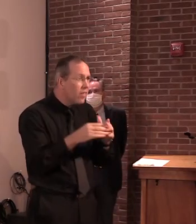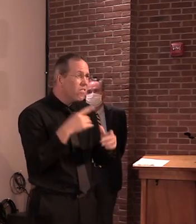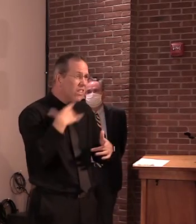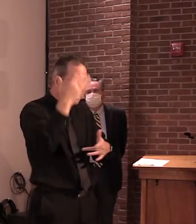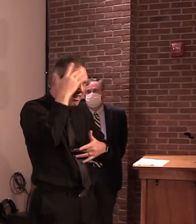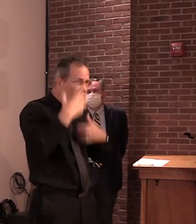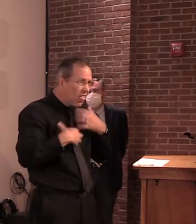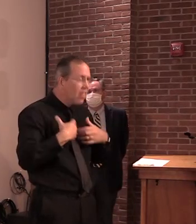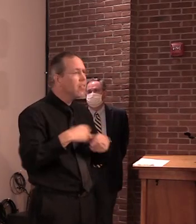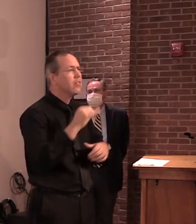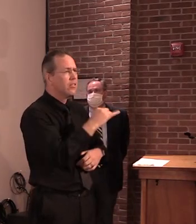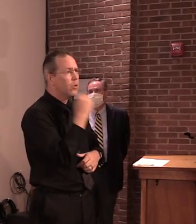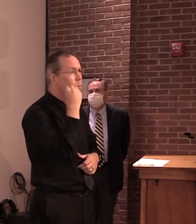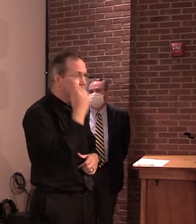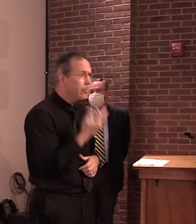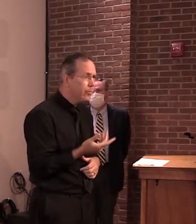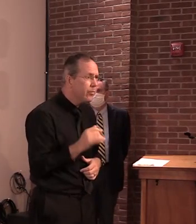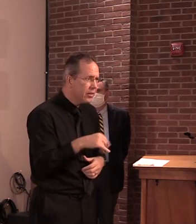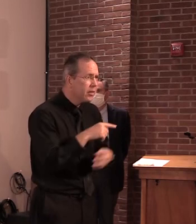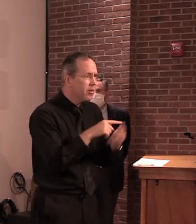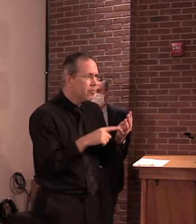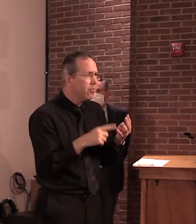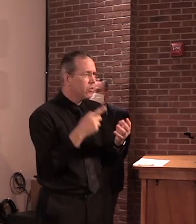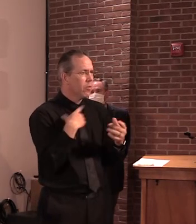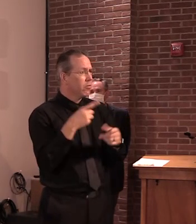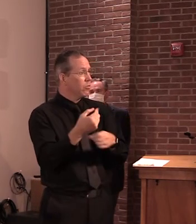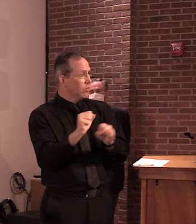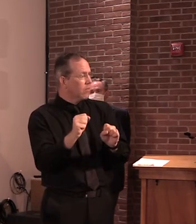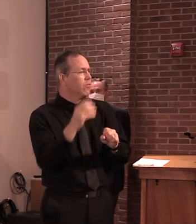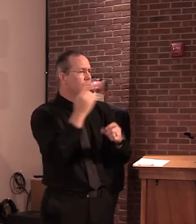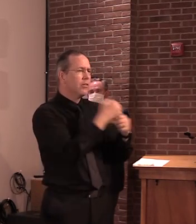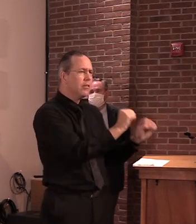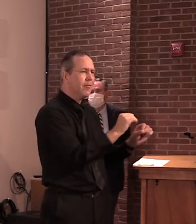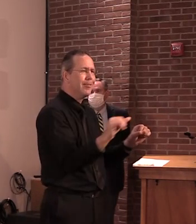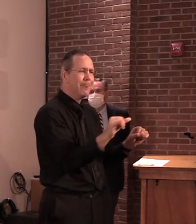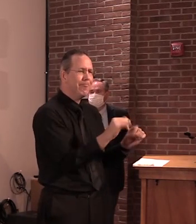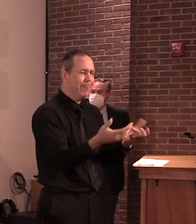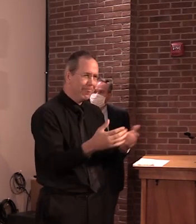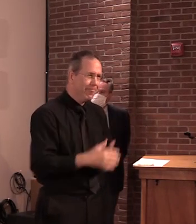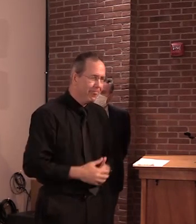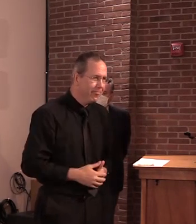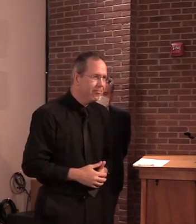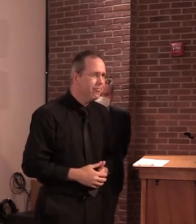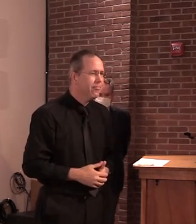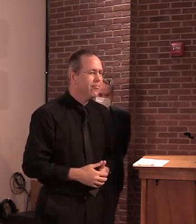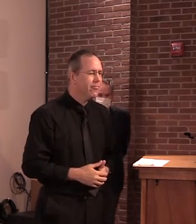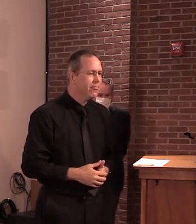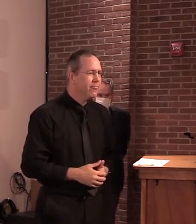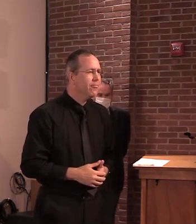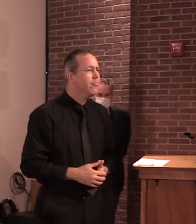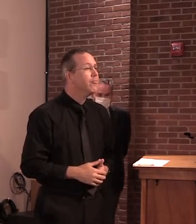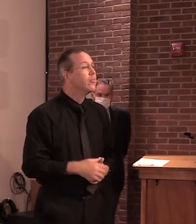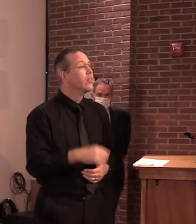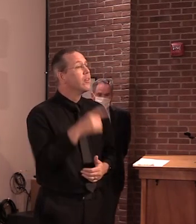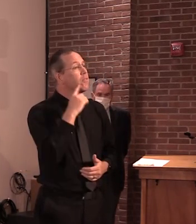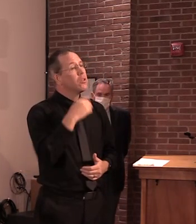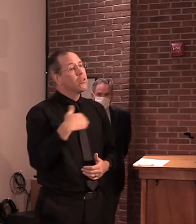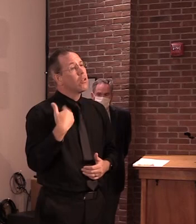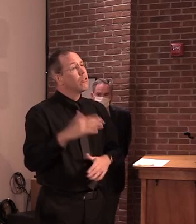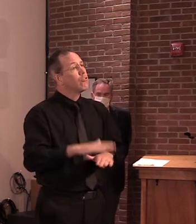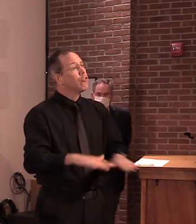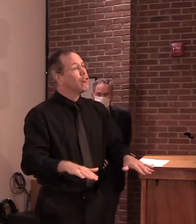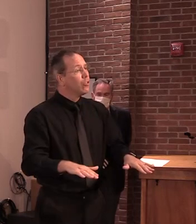should be a safer environment as well. Also, remember, at least for the younger half of the school